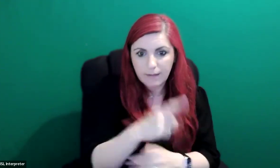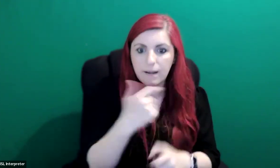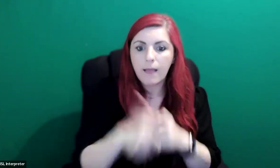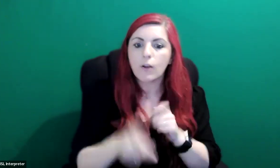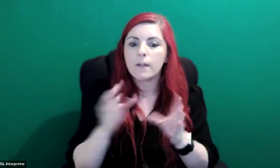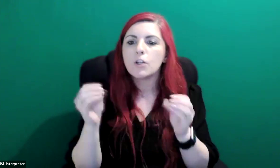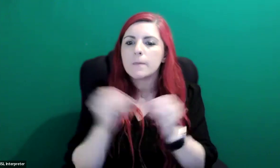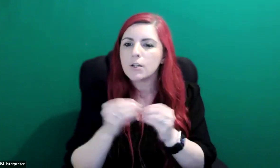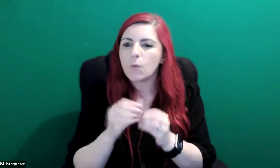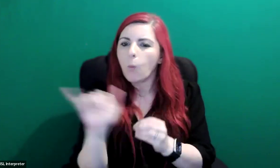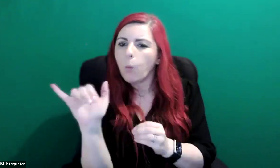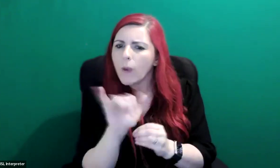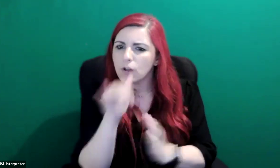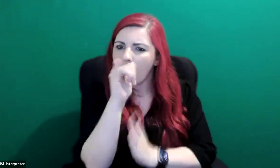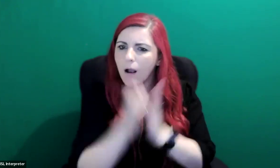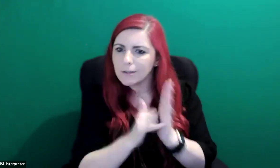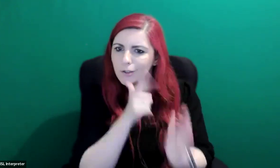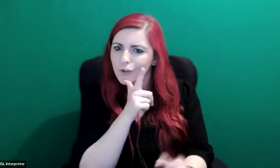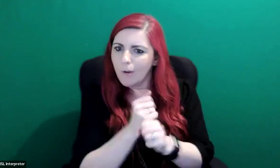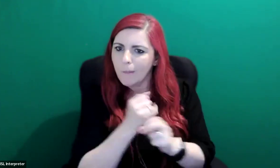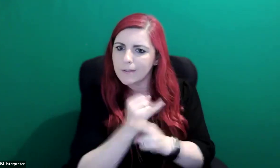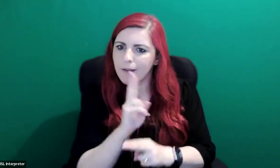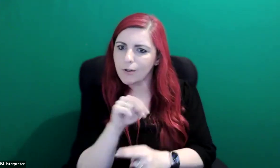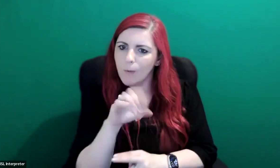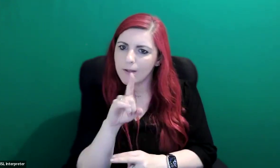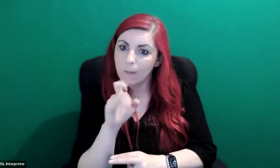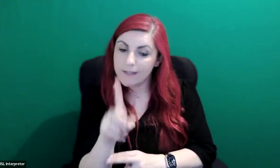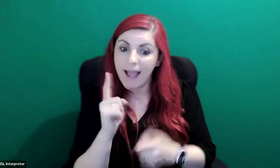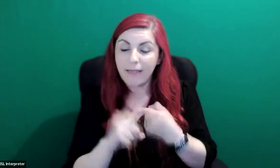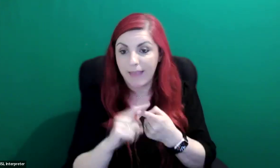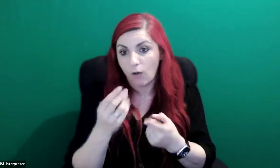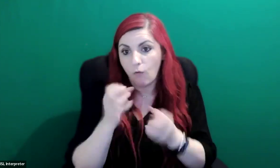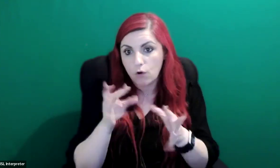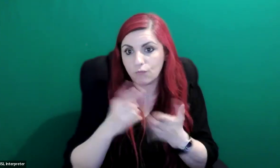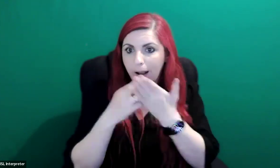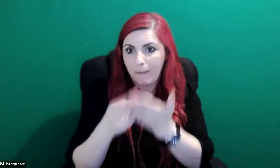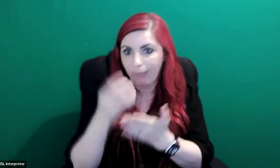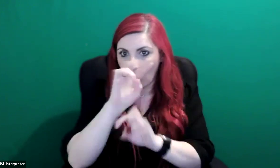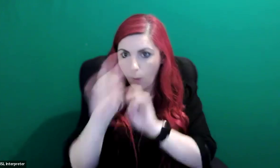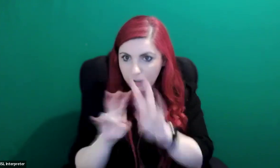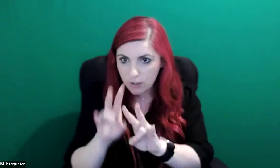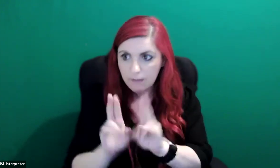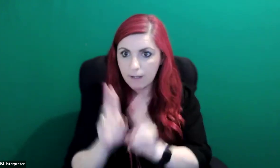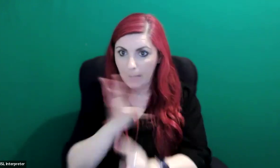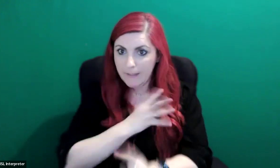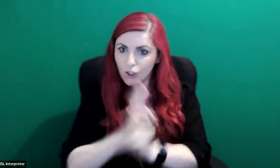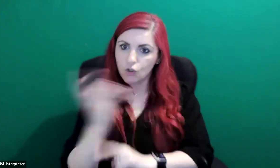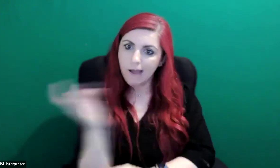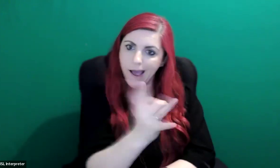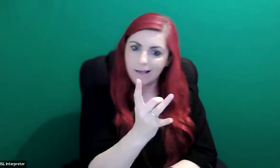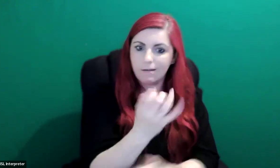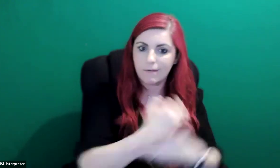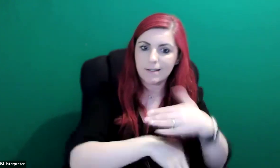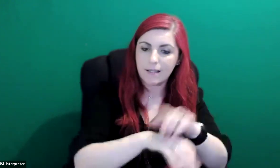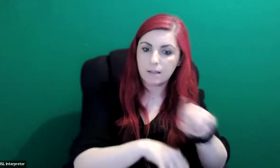specific articles in the CRPD and suggest questions to pose to the state party, which has also been mentioned. And for the